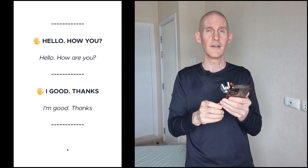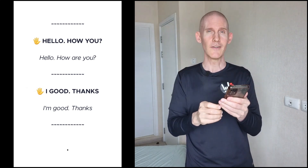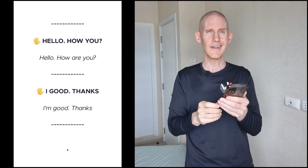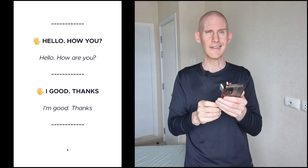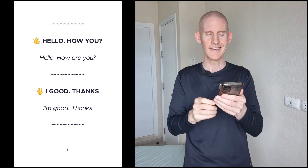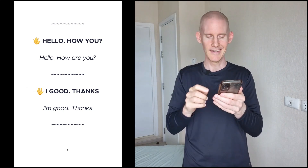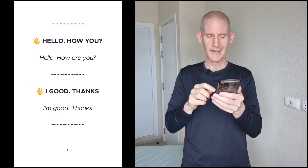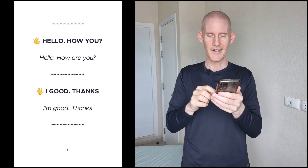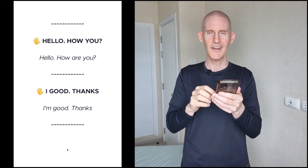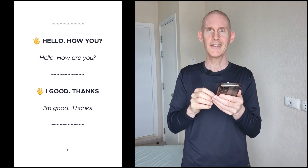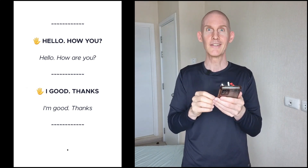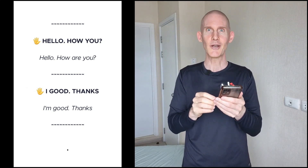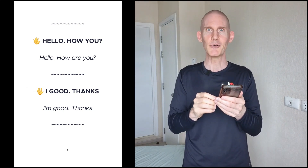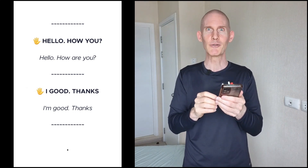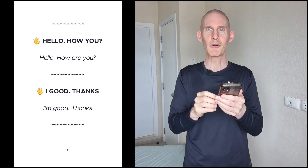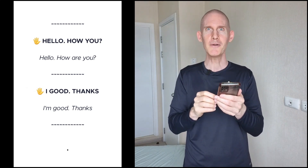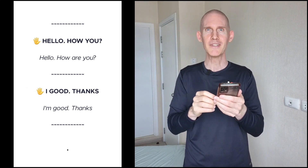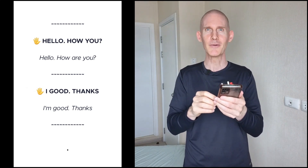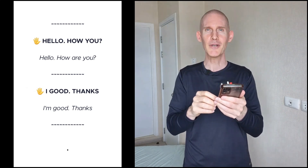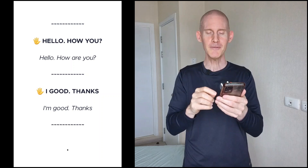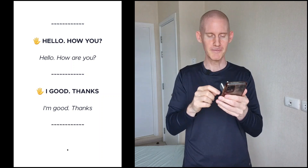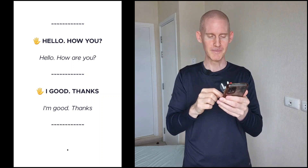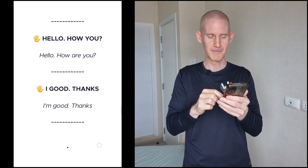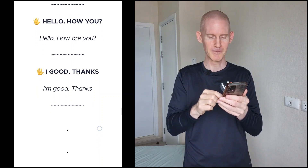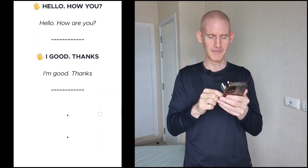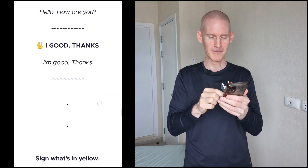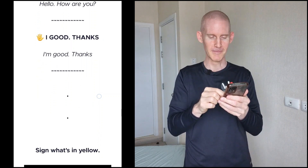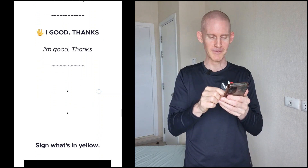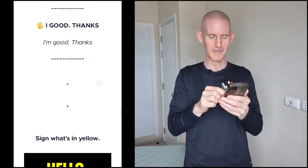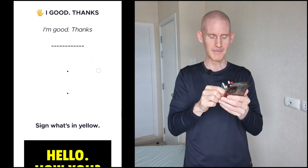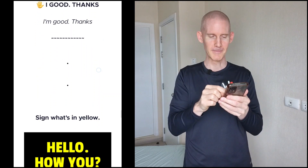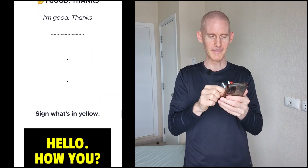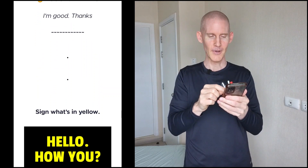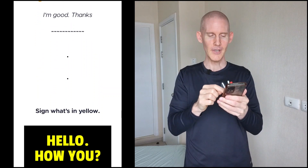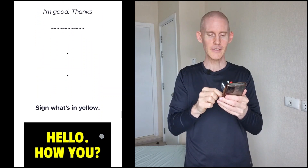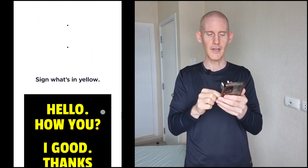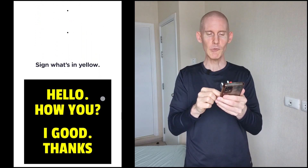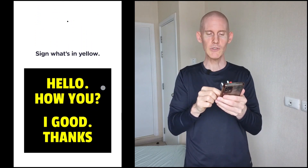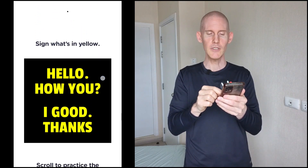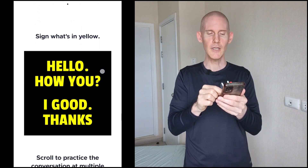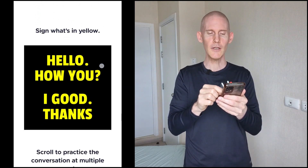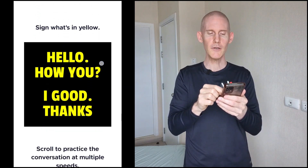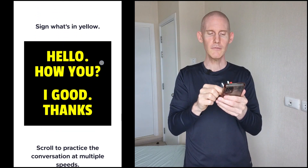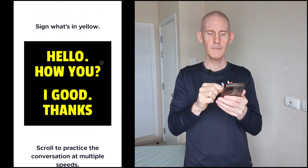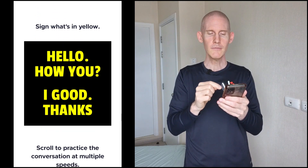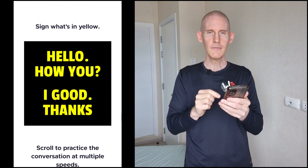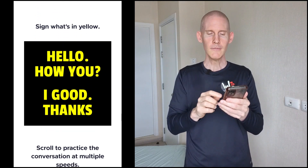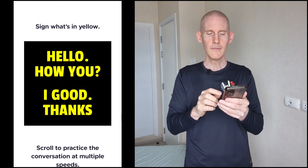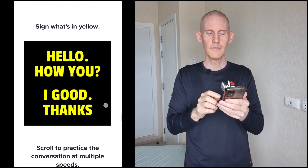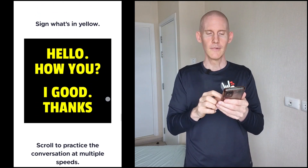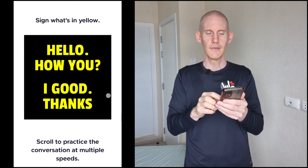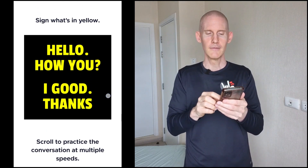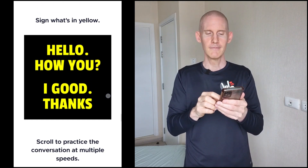language. Right? All right, shall we scroll? Here we go. All right, sign what's in yellow.